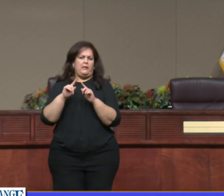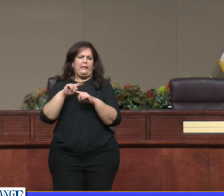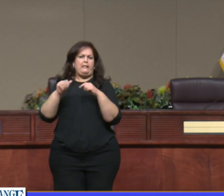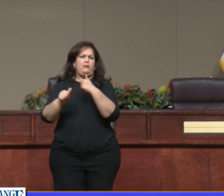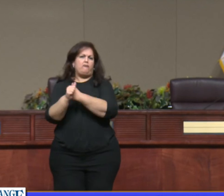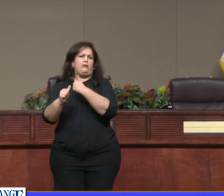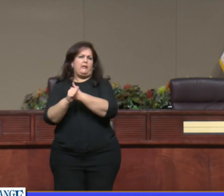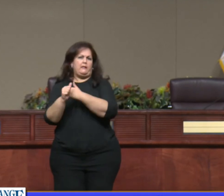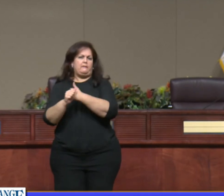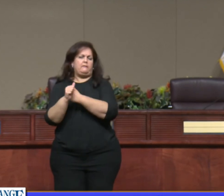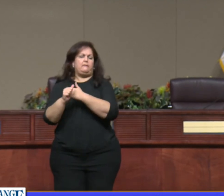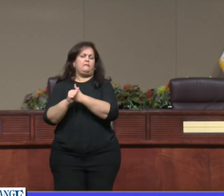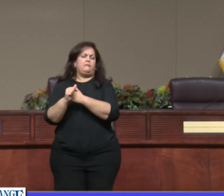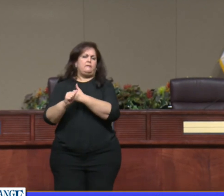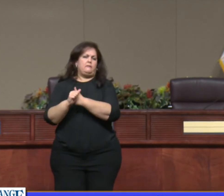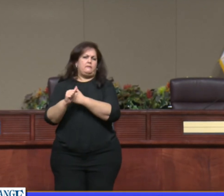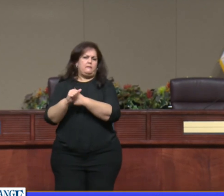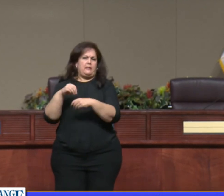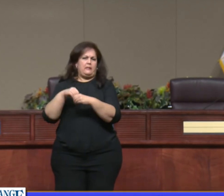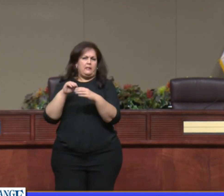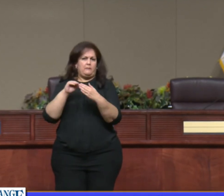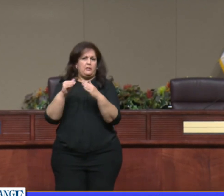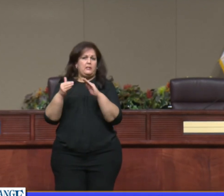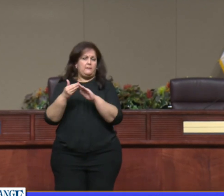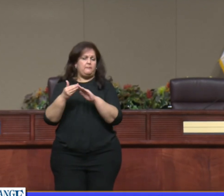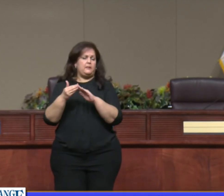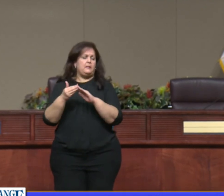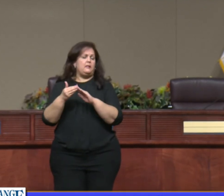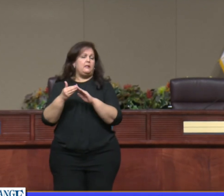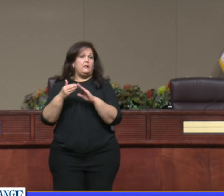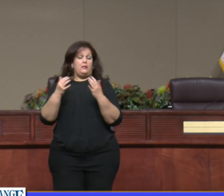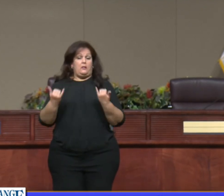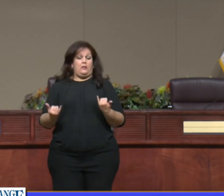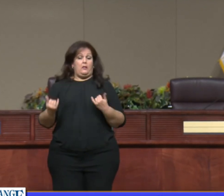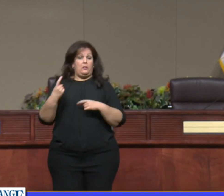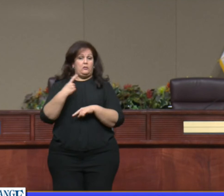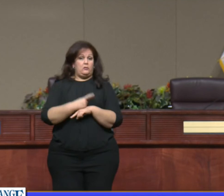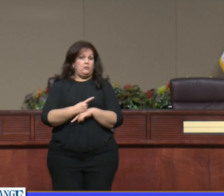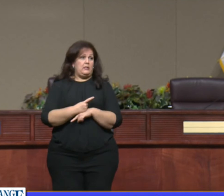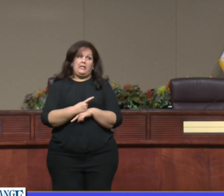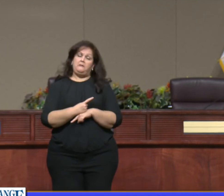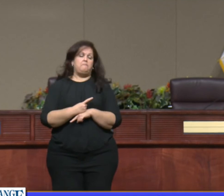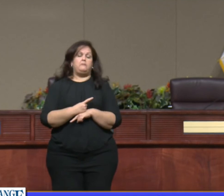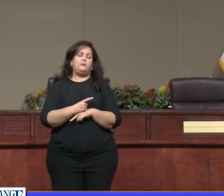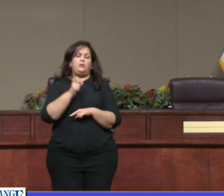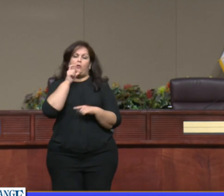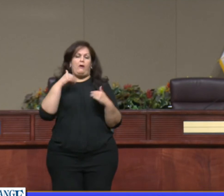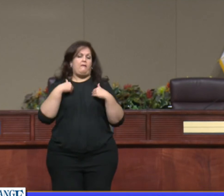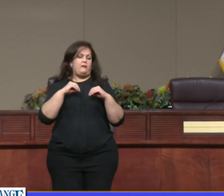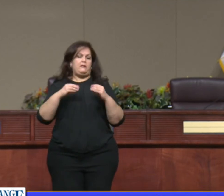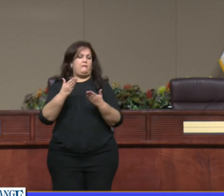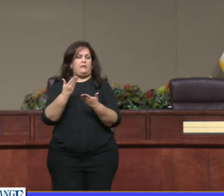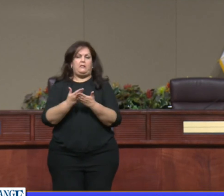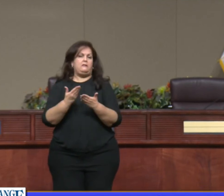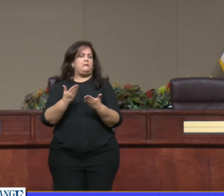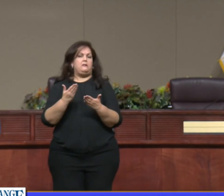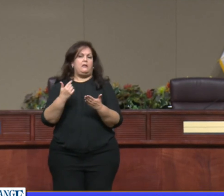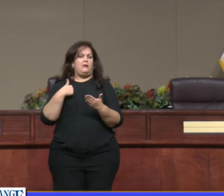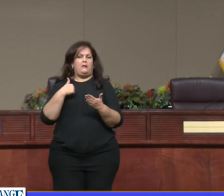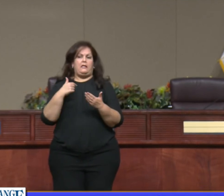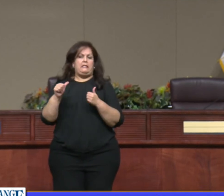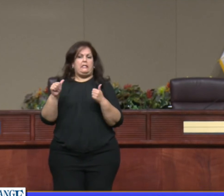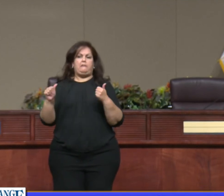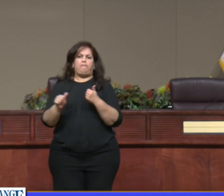correspondences that are within our community. And to date, there's no indication that we should have any violence